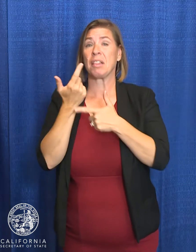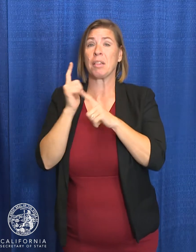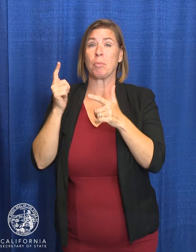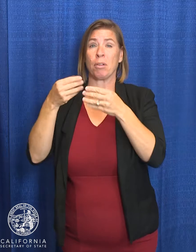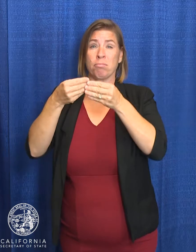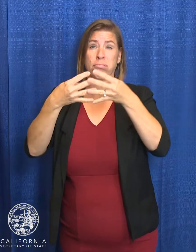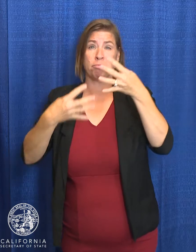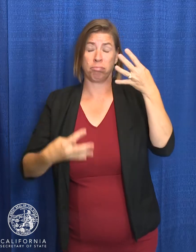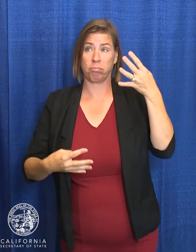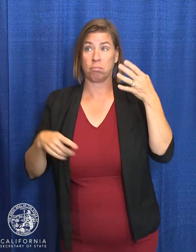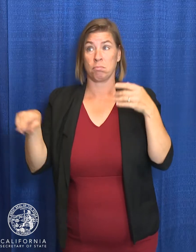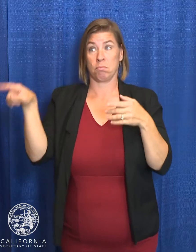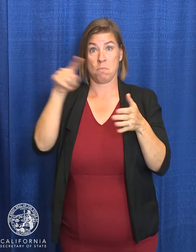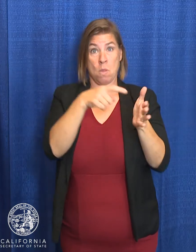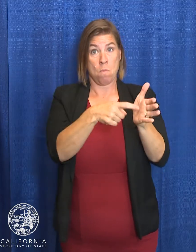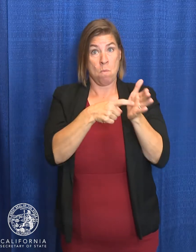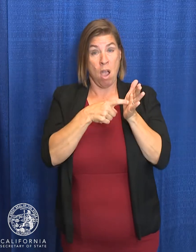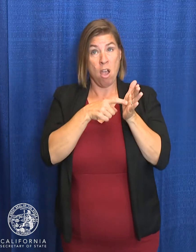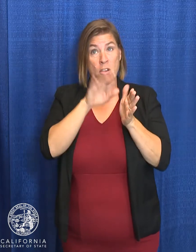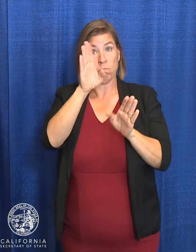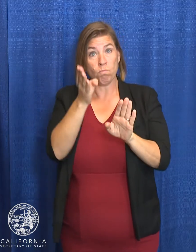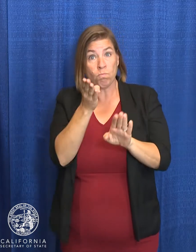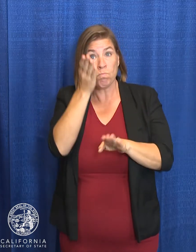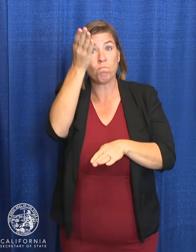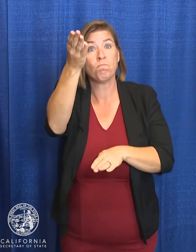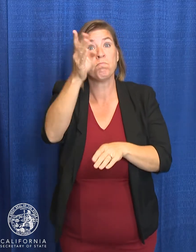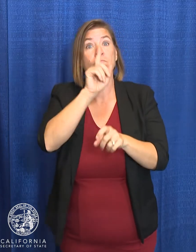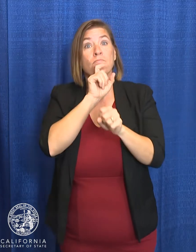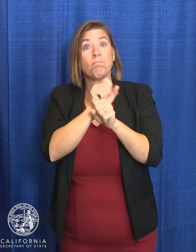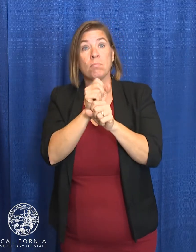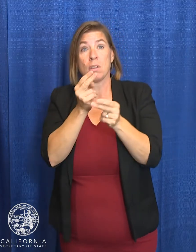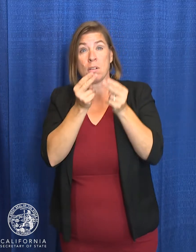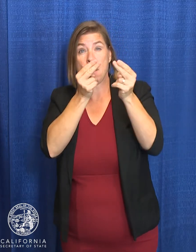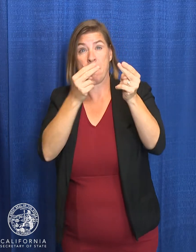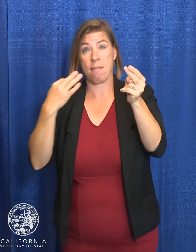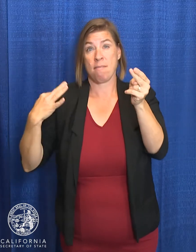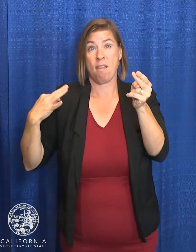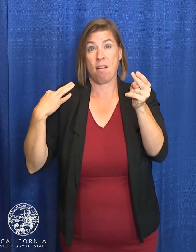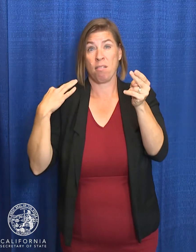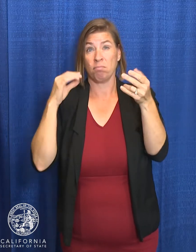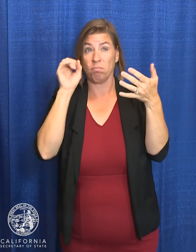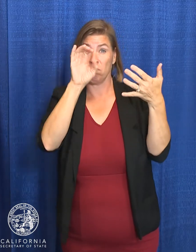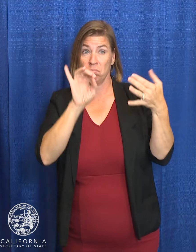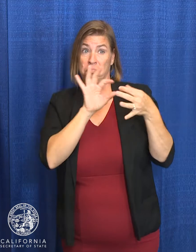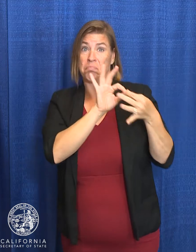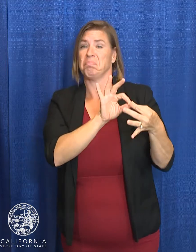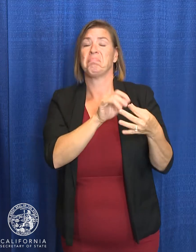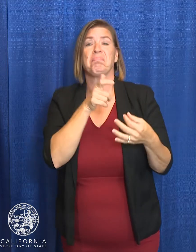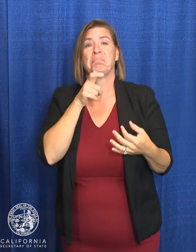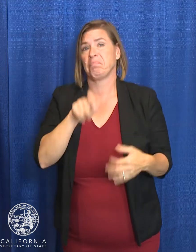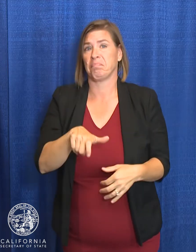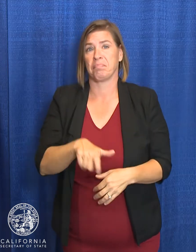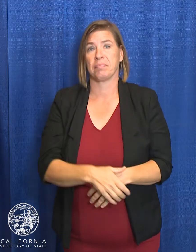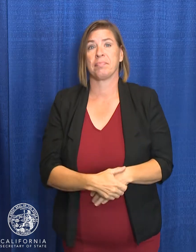voter nominated offices. The office of governor is a voter nominated office.